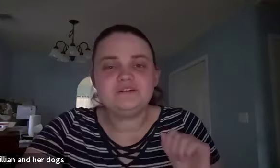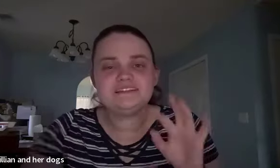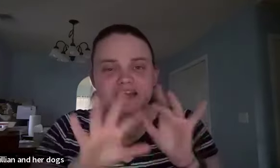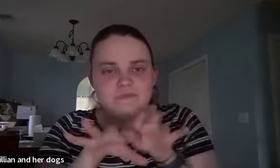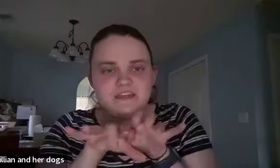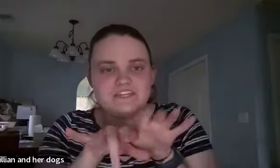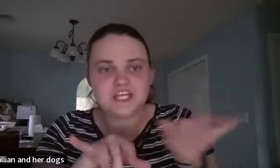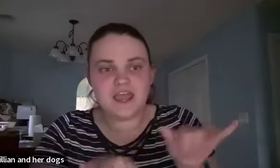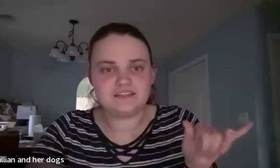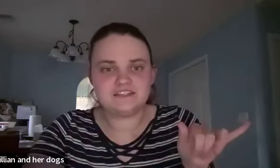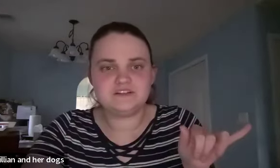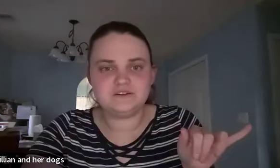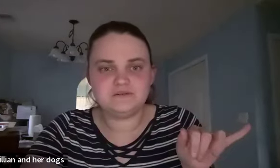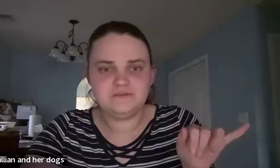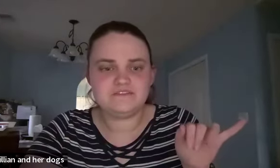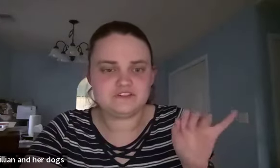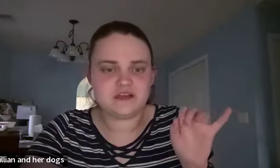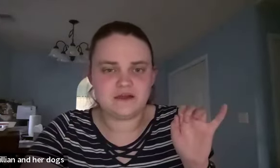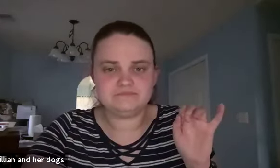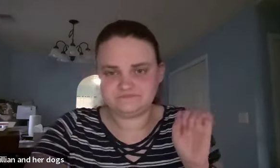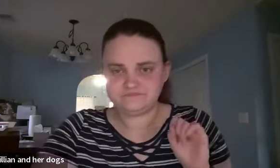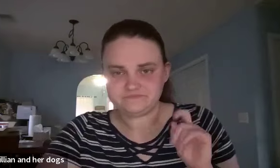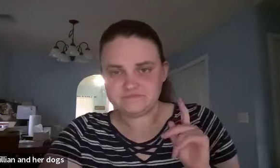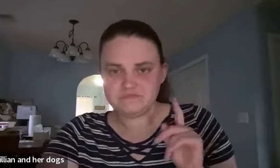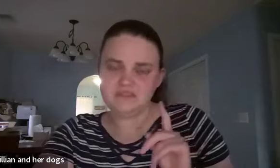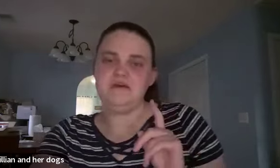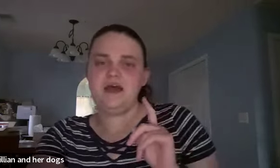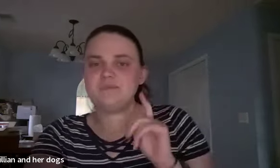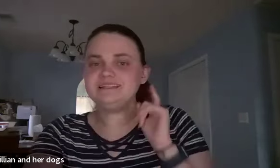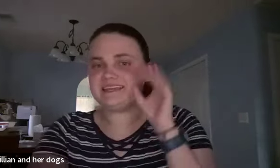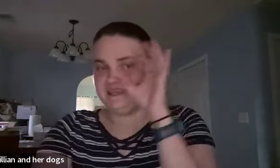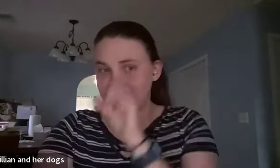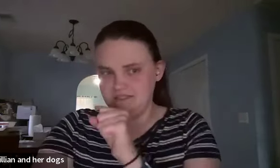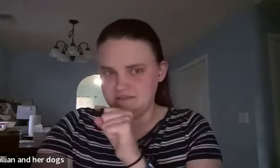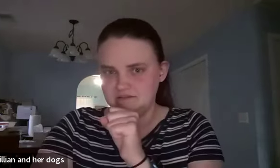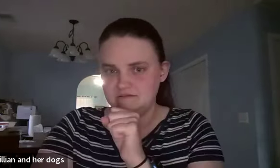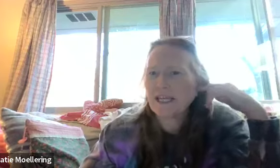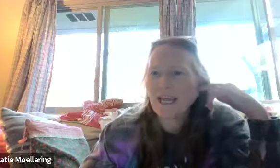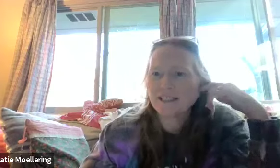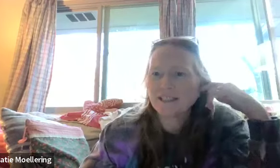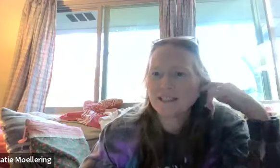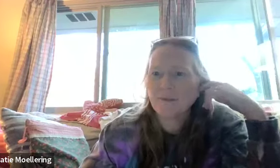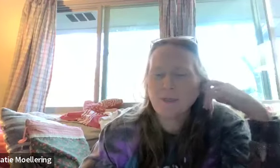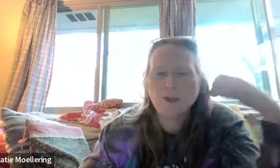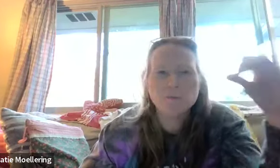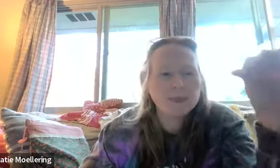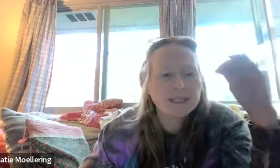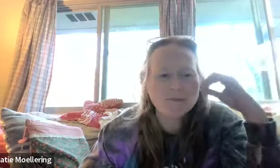You can type it in the chat too, if there's, I'm going to take a guess. Dottie, I was clicking ask to unmute, but some of